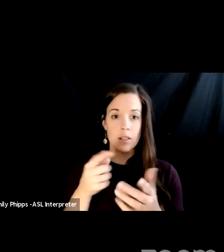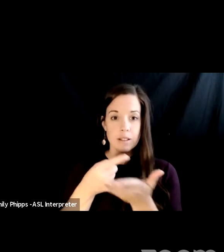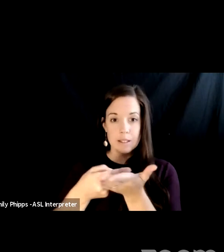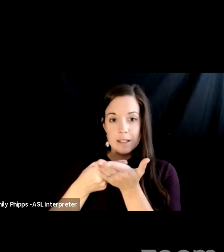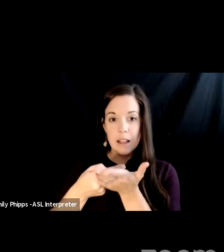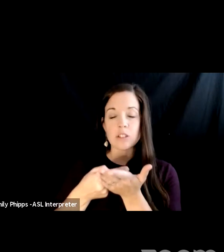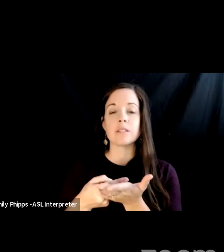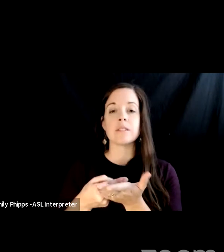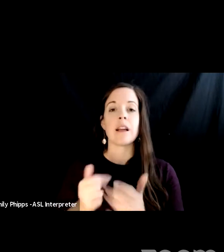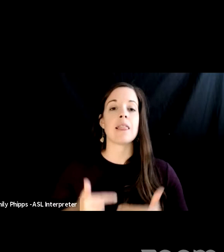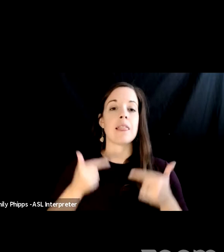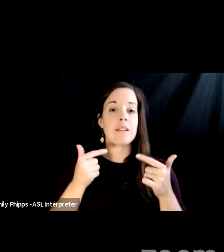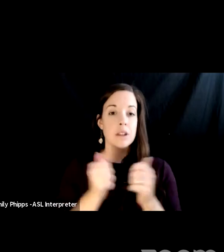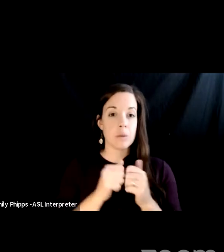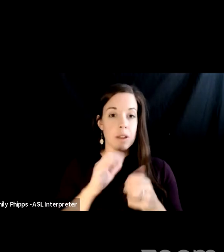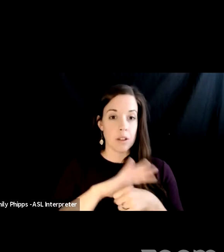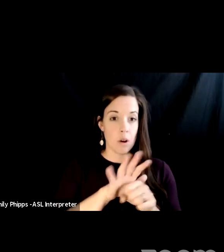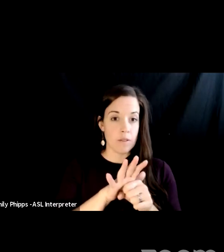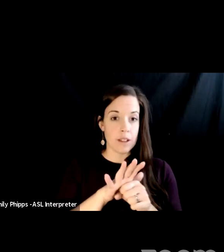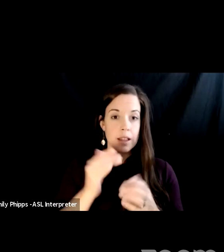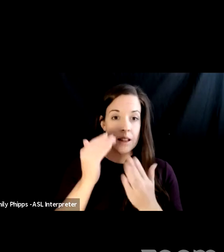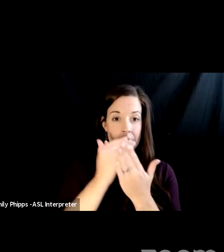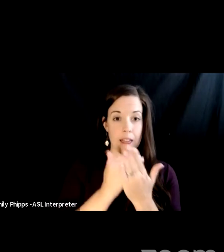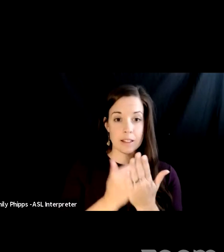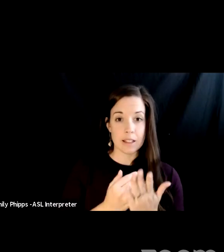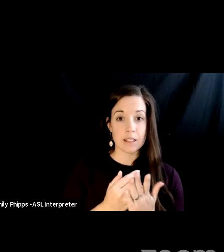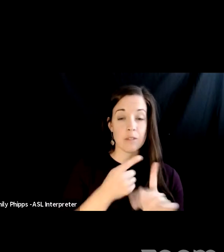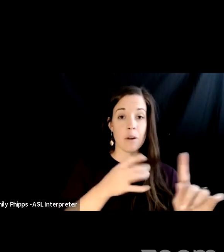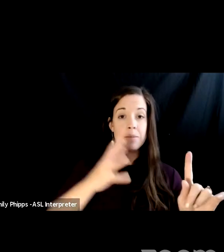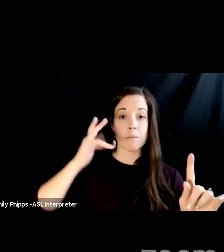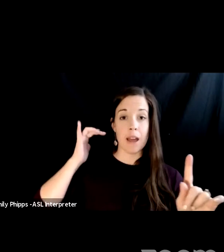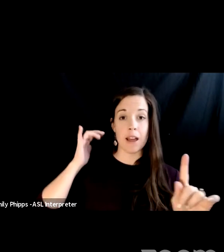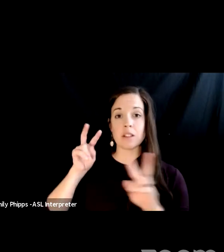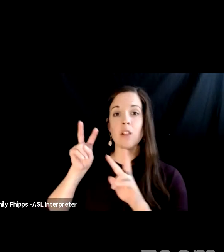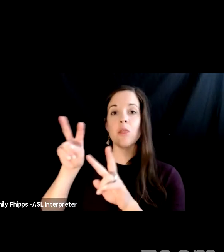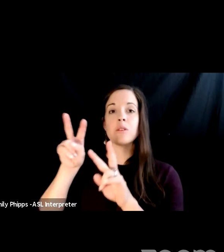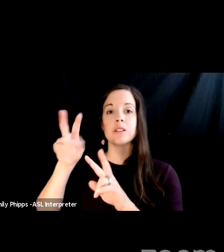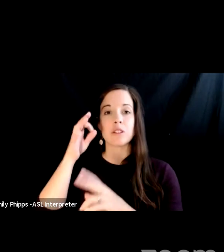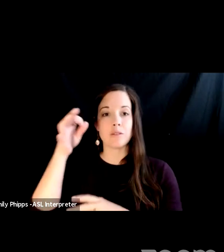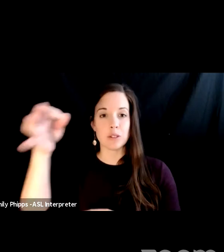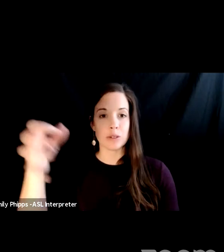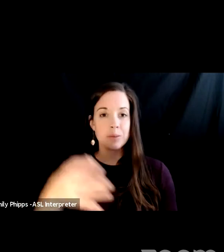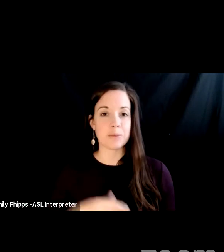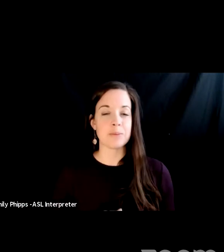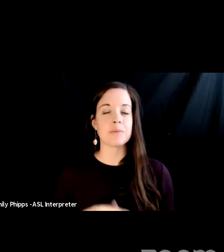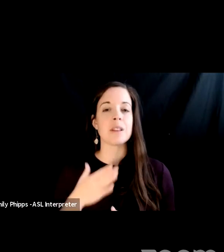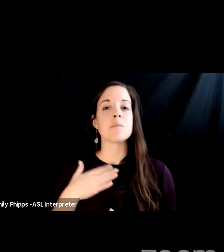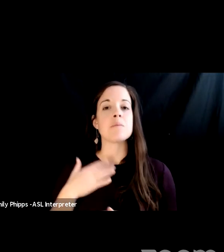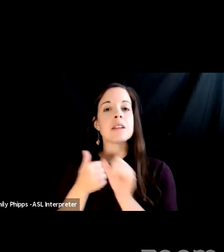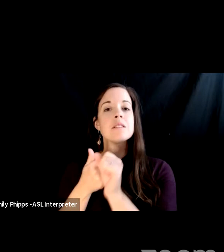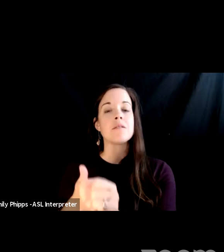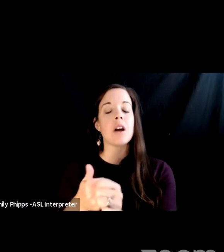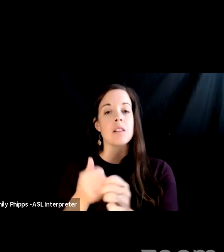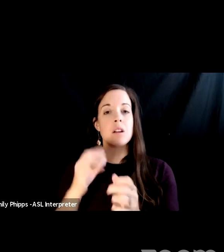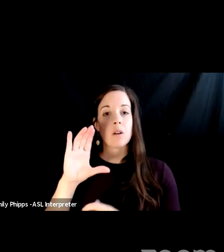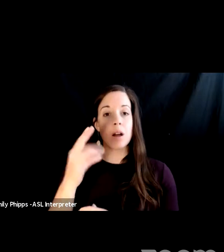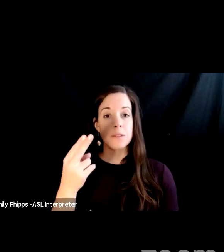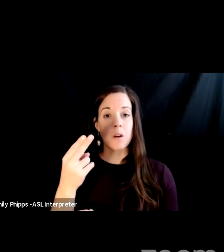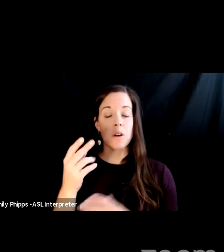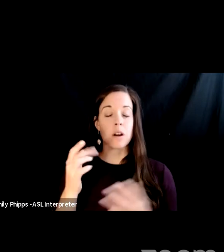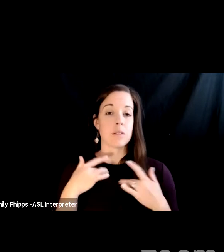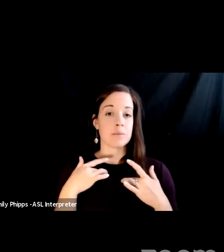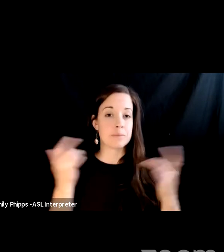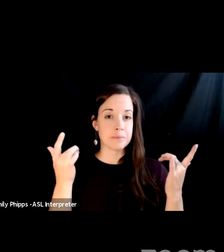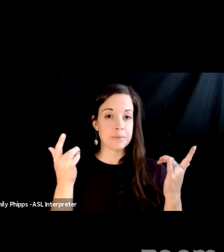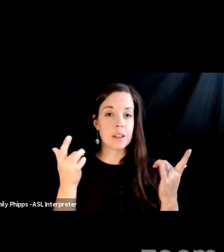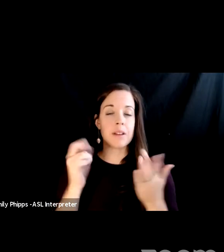COVID, Lessons from the Past, Looking to the Future. Please follow Common Hour on our webpage, the Presence Events